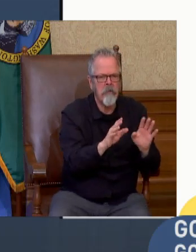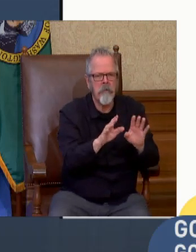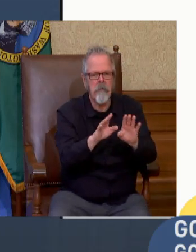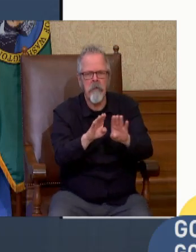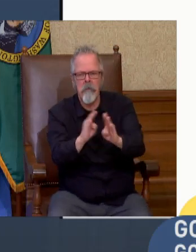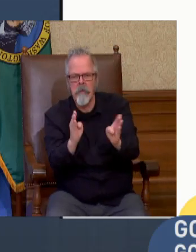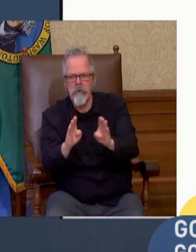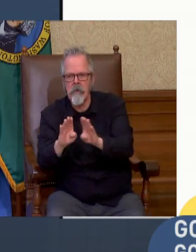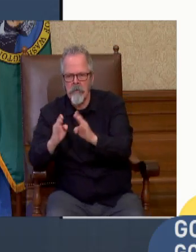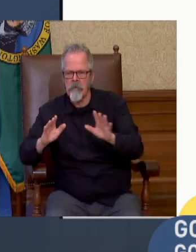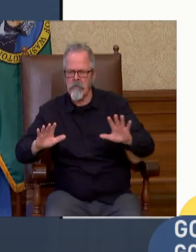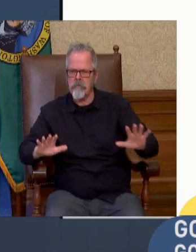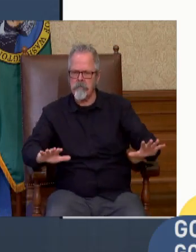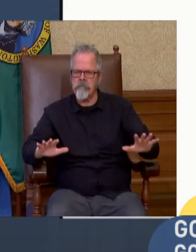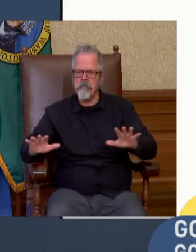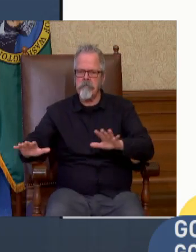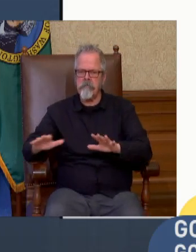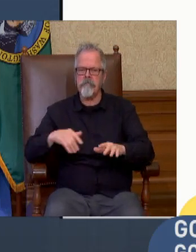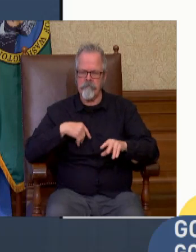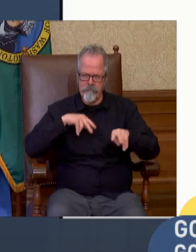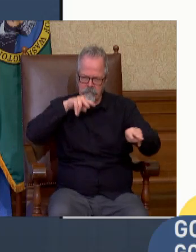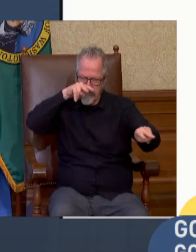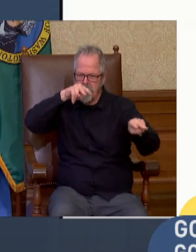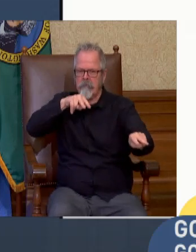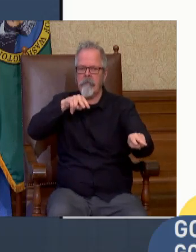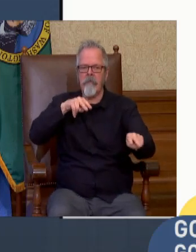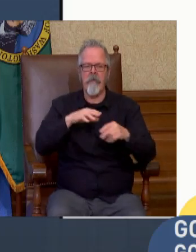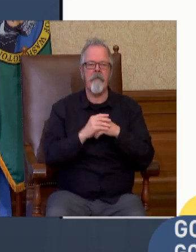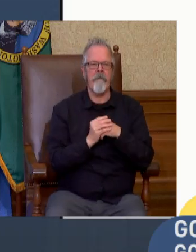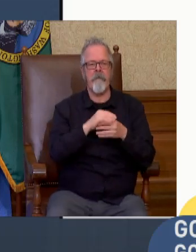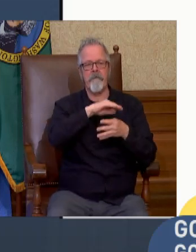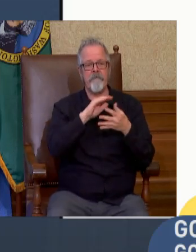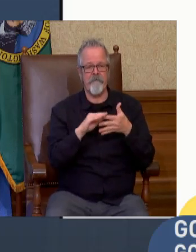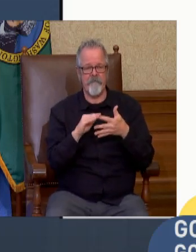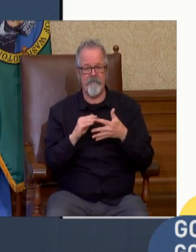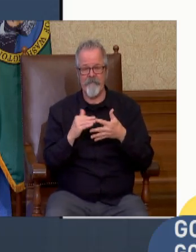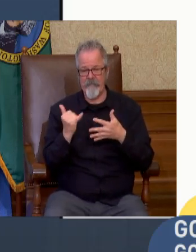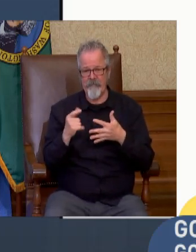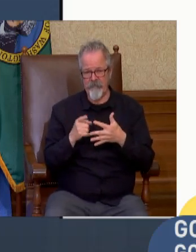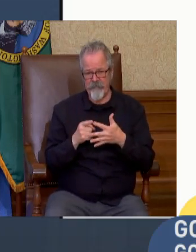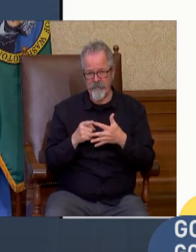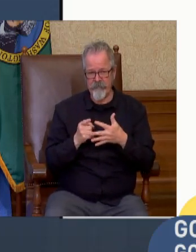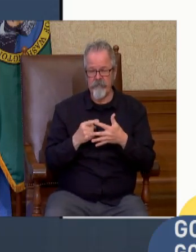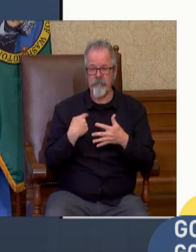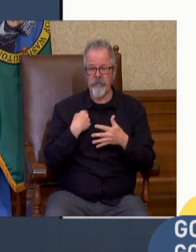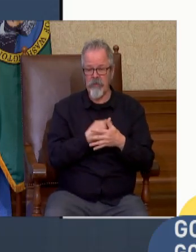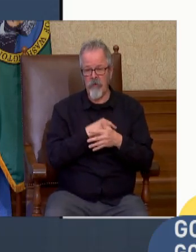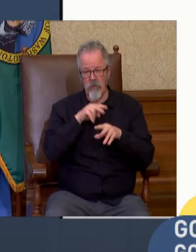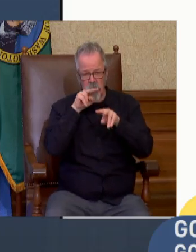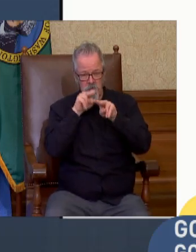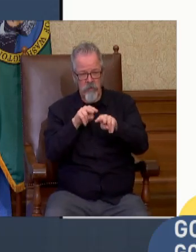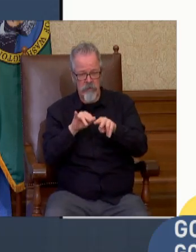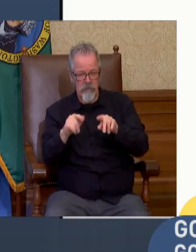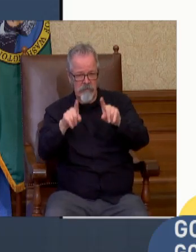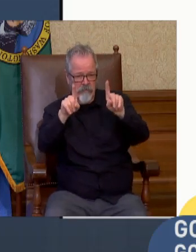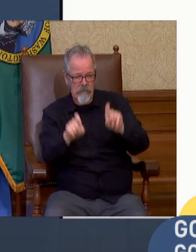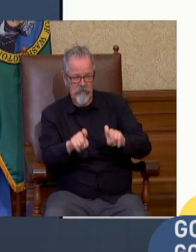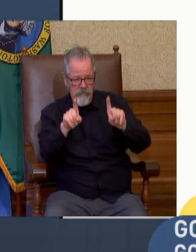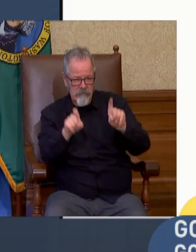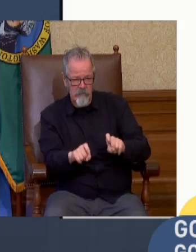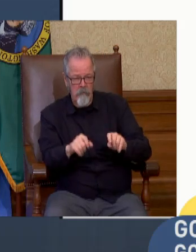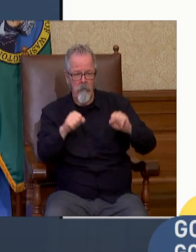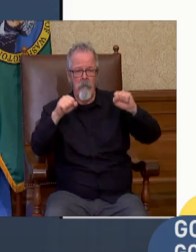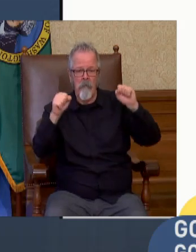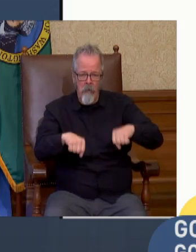availability. Now this is very important because obviously if you're fighting a war, you need to know where the enemy is. And our ability to know